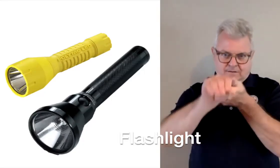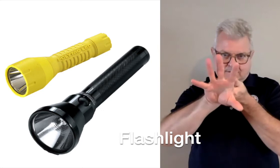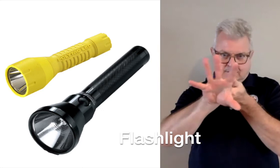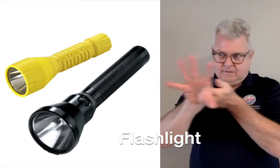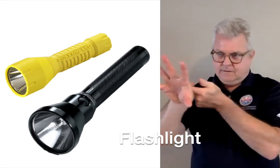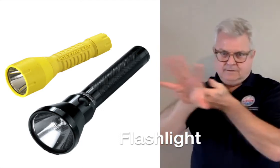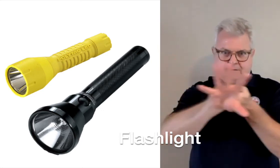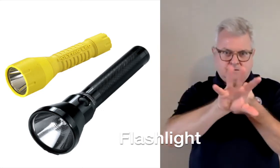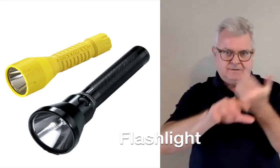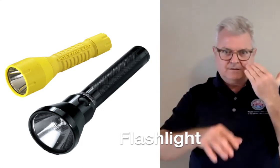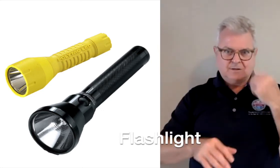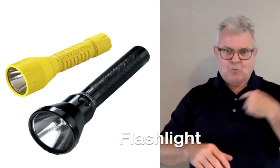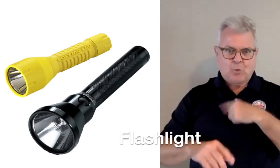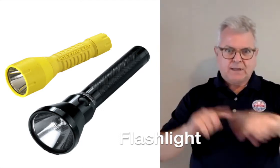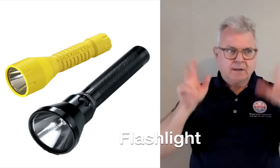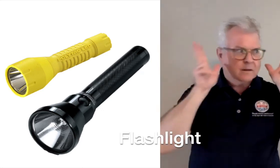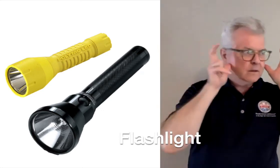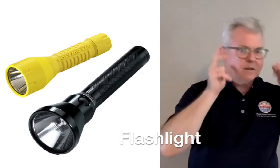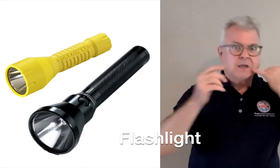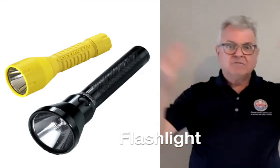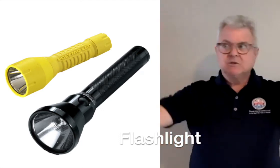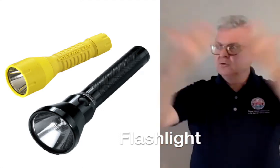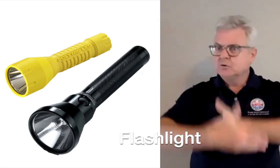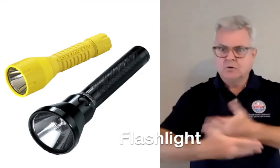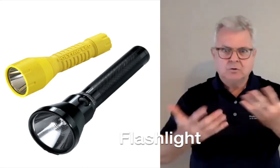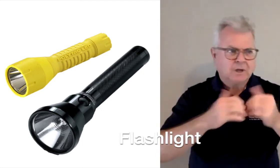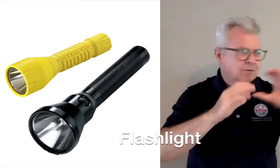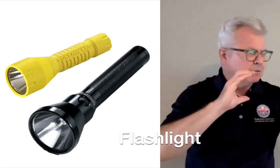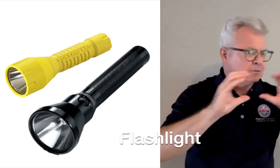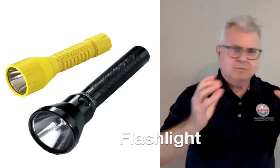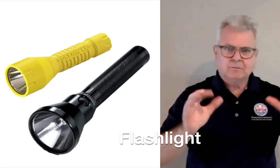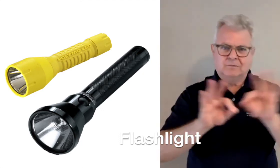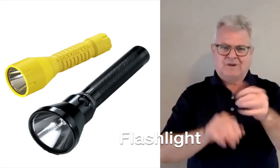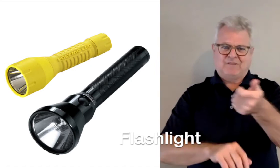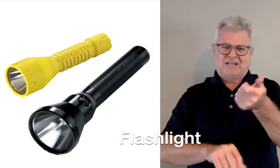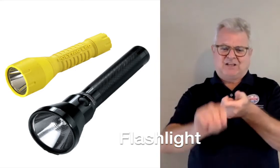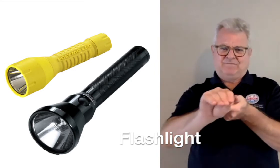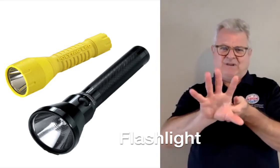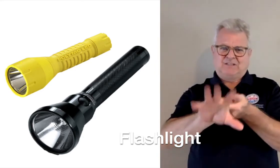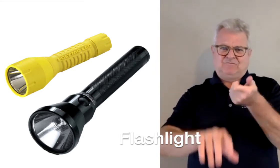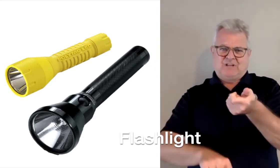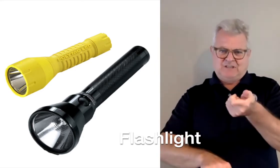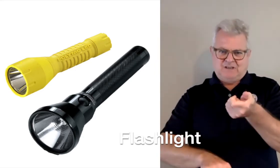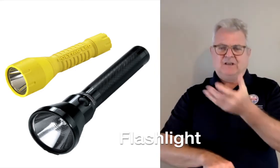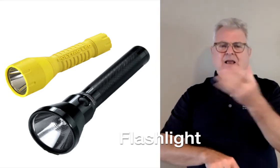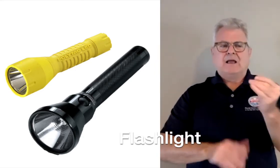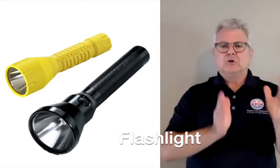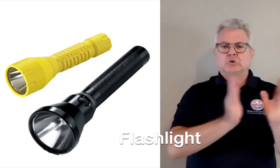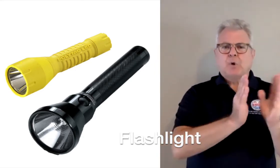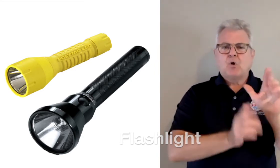there, flashlights are essential to illuminate where you're going. We can't hear what's happening in the dark. Flashlights are